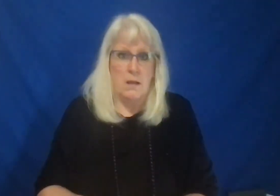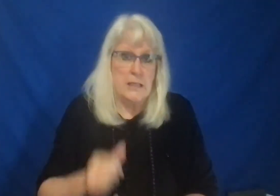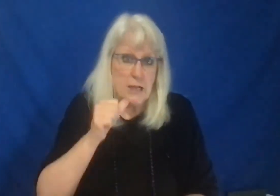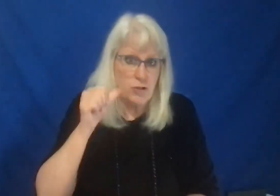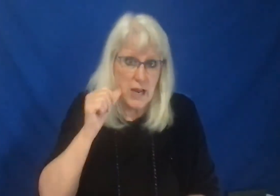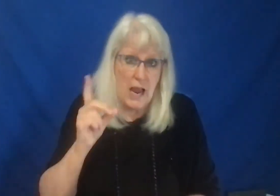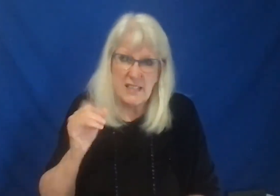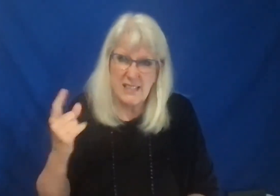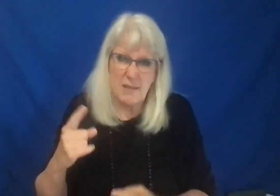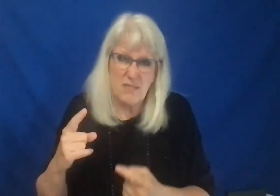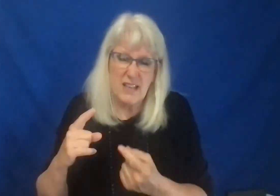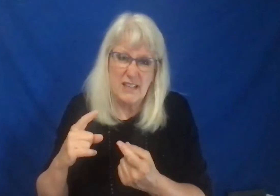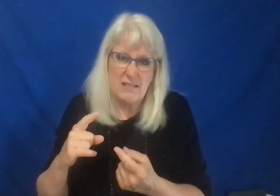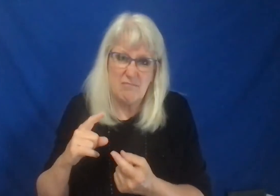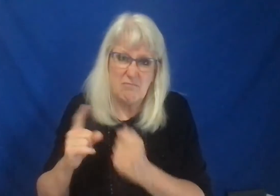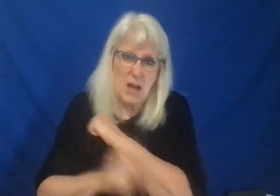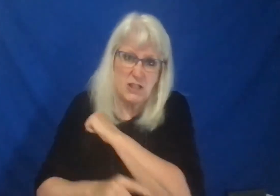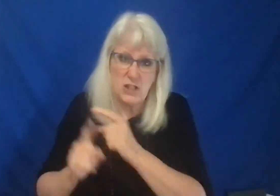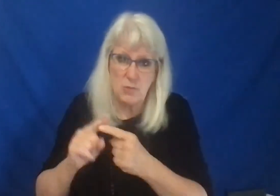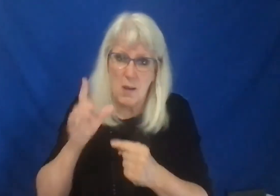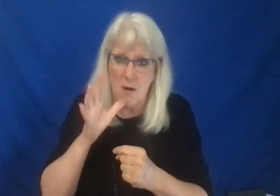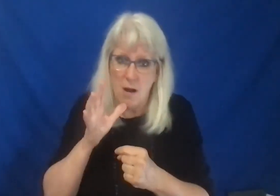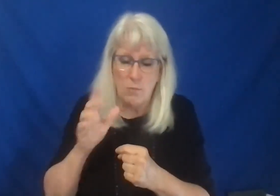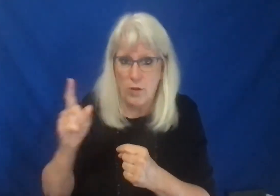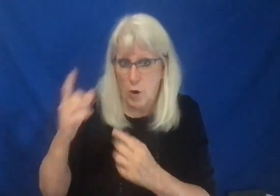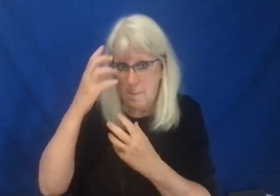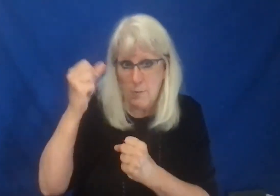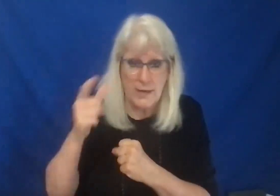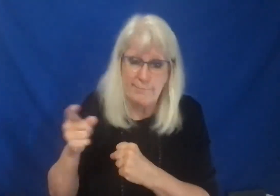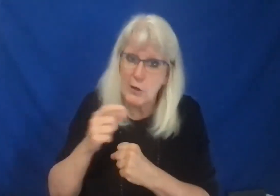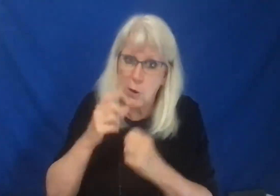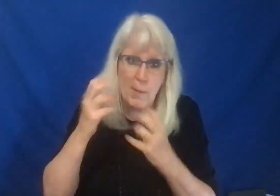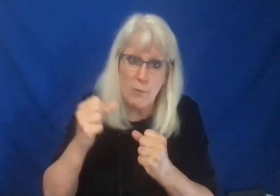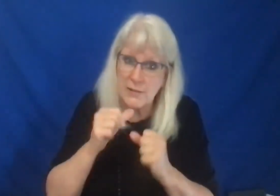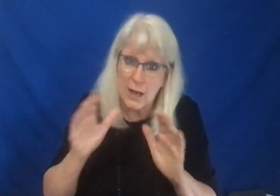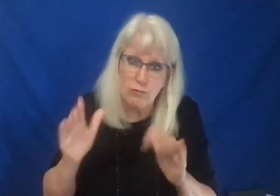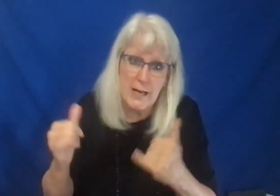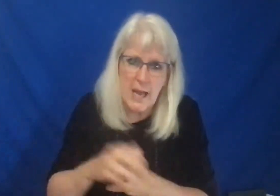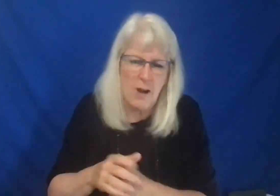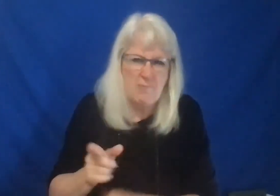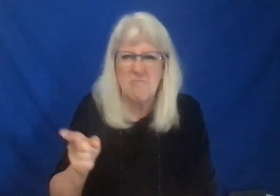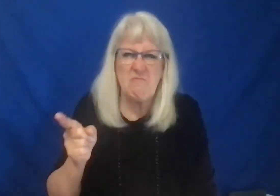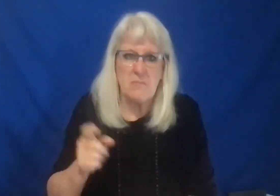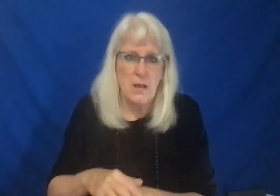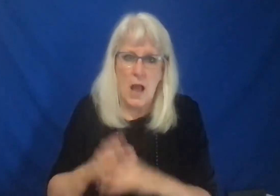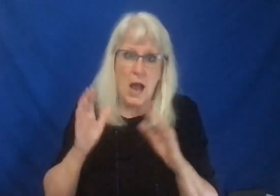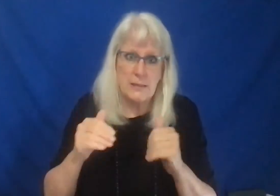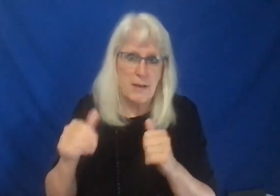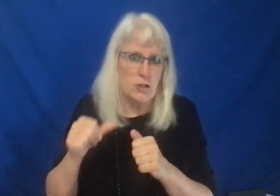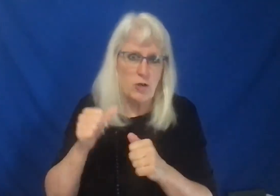I owe amends today. And it has to do with her memory, because it's not great. And I really expected her to remember something that she is simply